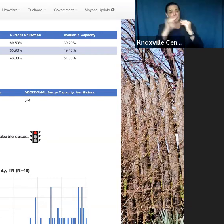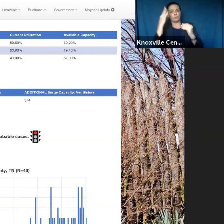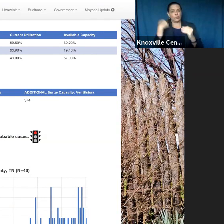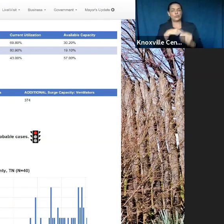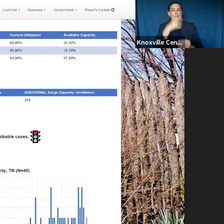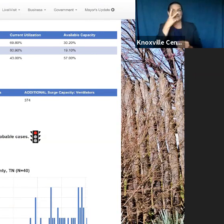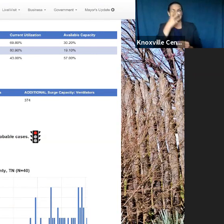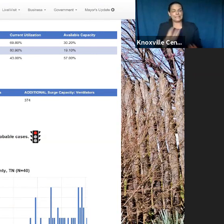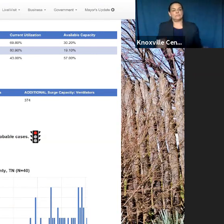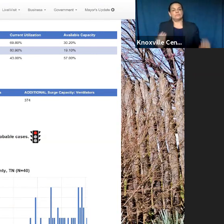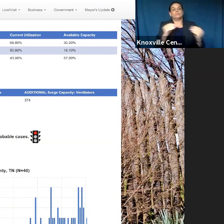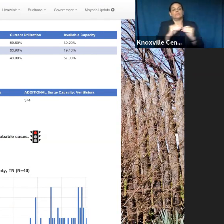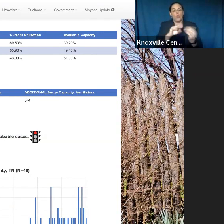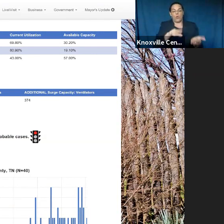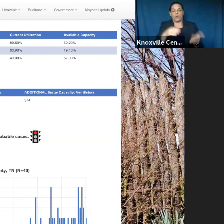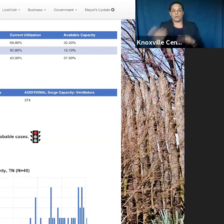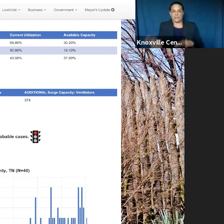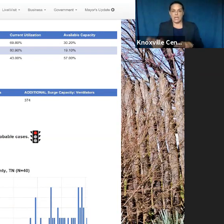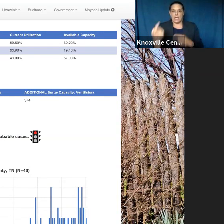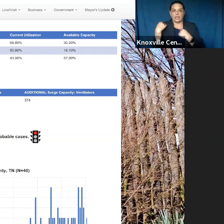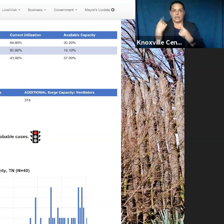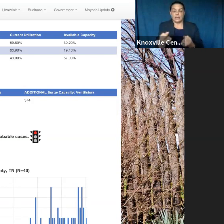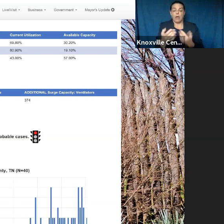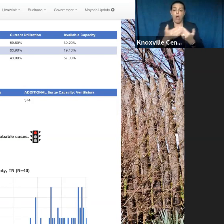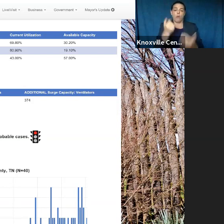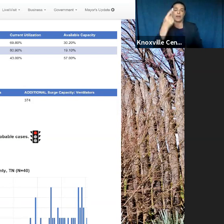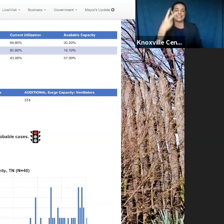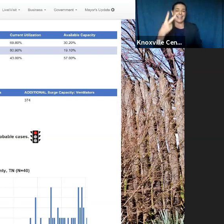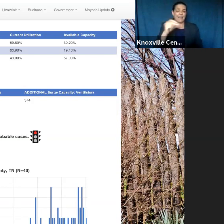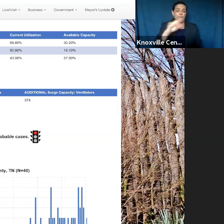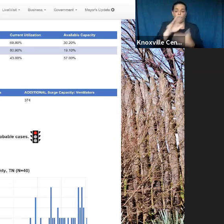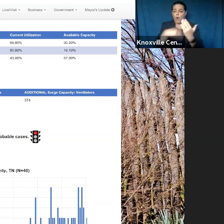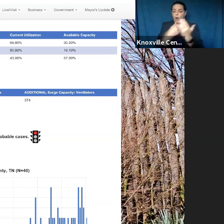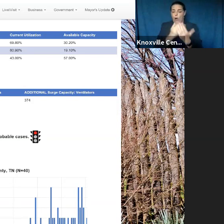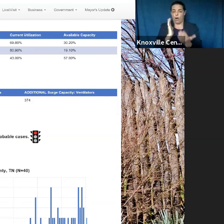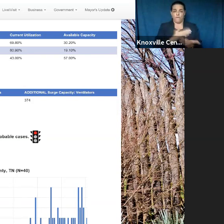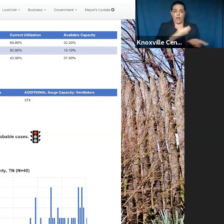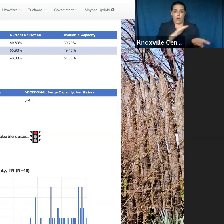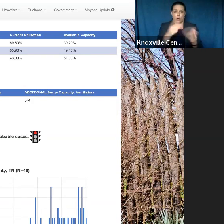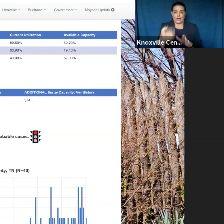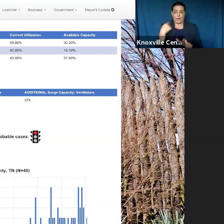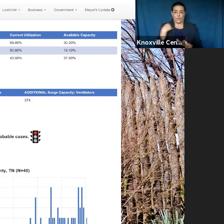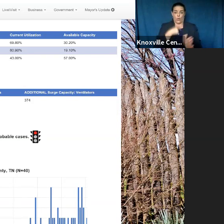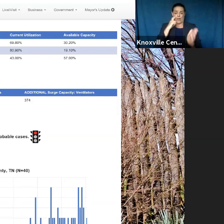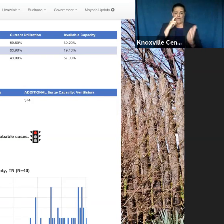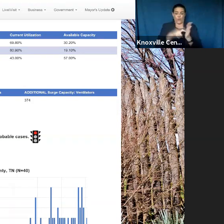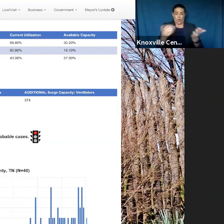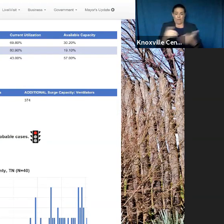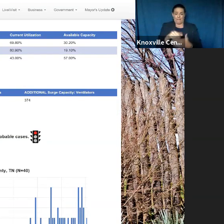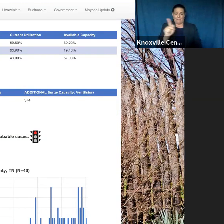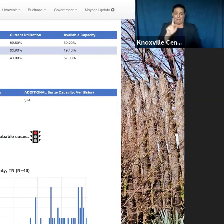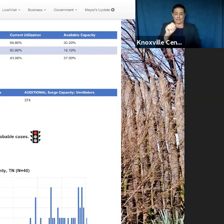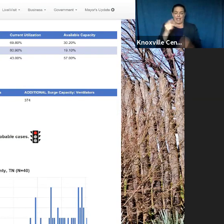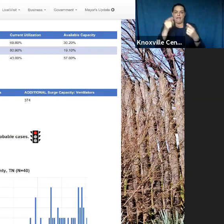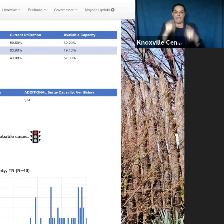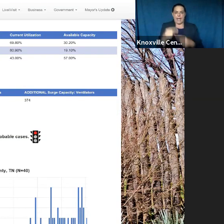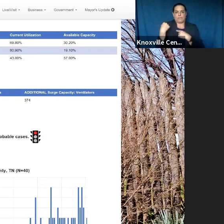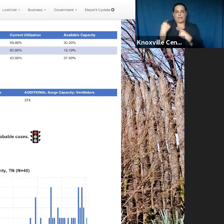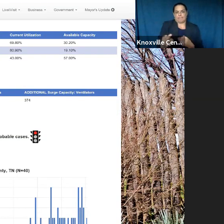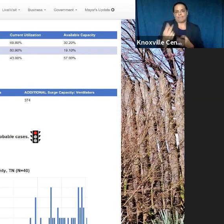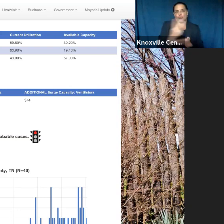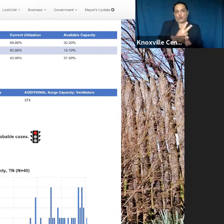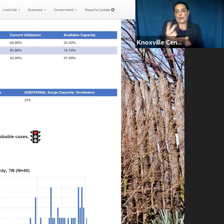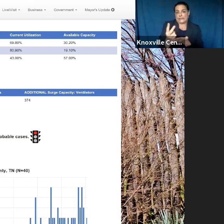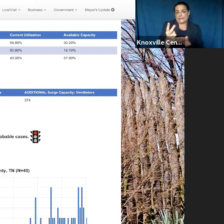significant increase in deaths. Nearly half of all of our COVID-related deaths we've seen in Knox County have happened within the past 14